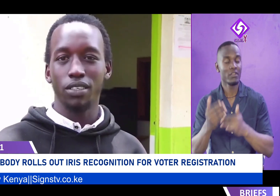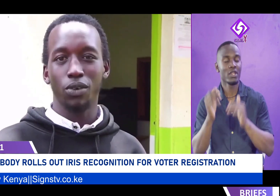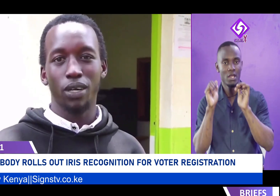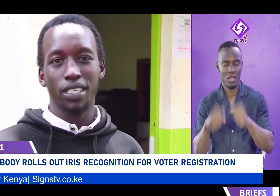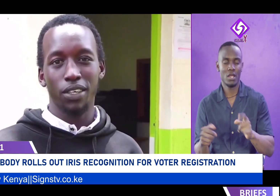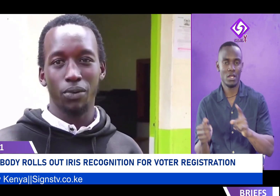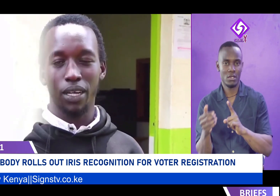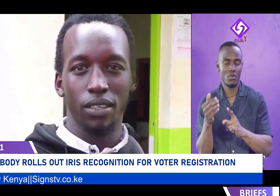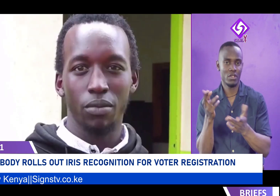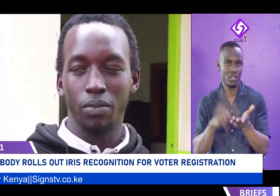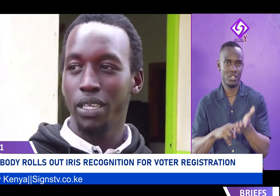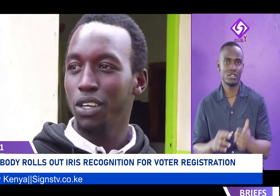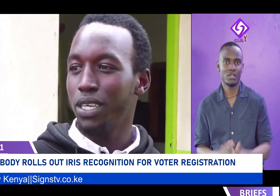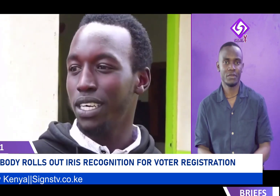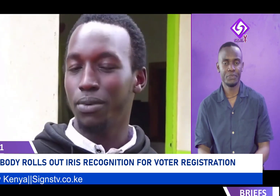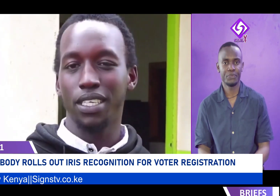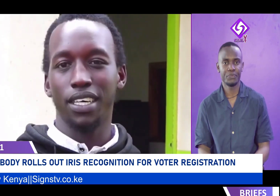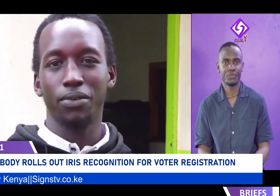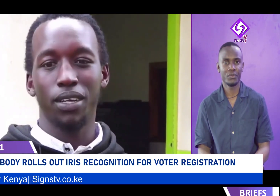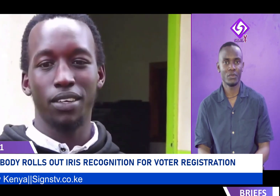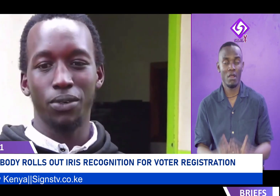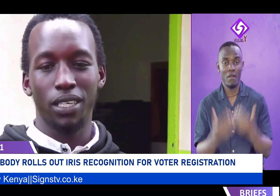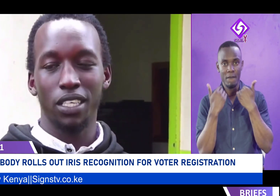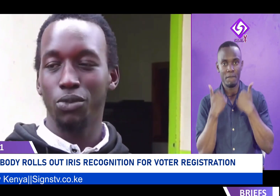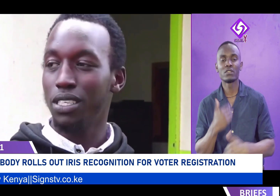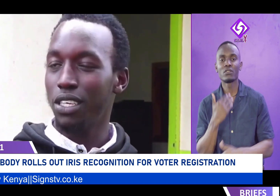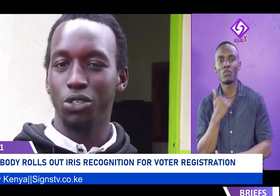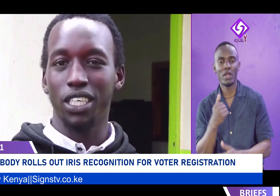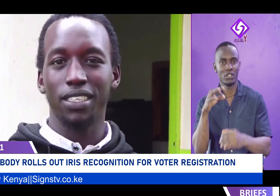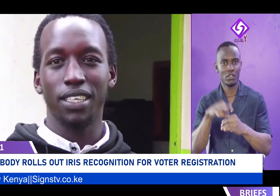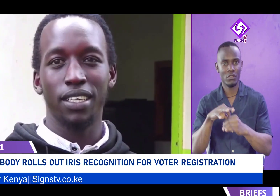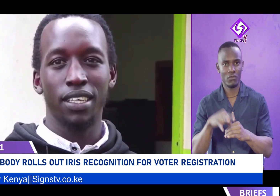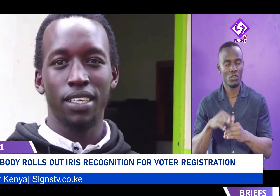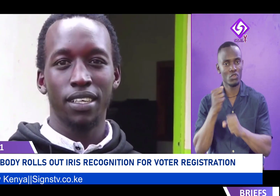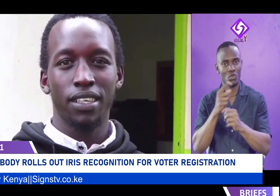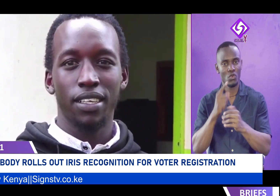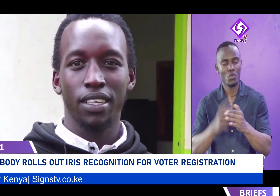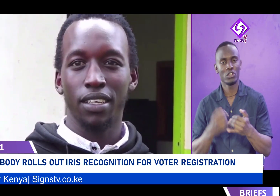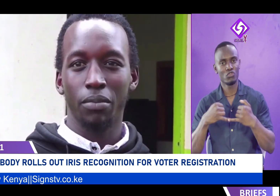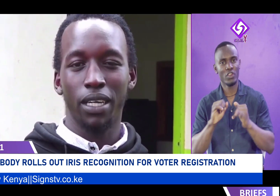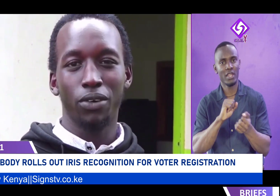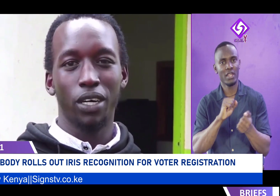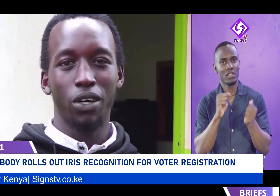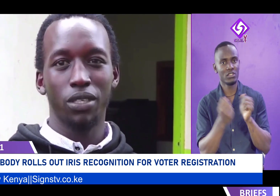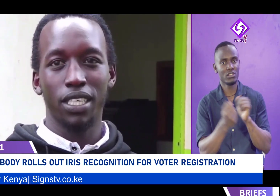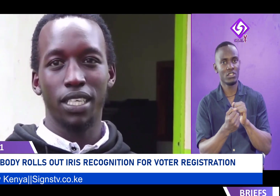tutaweza kukata hiyo kura. Mimi nilikuwa nataka kukata kura ndio at least we try to change Baringo County.